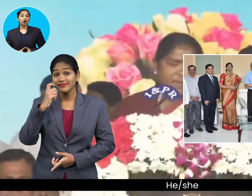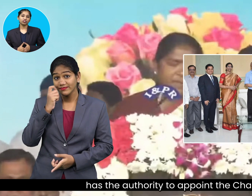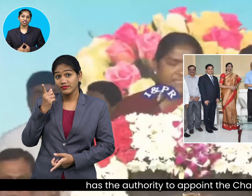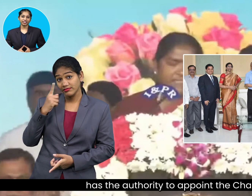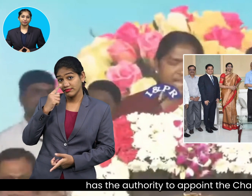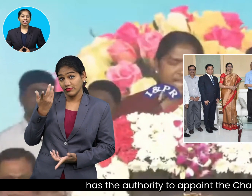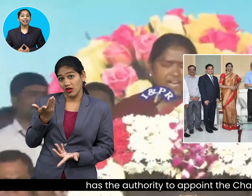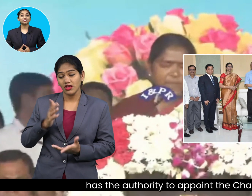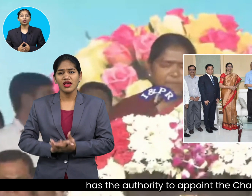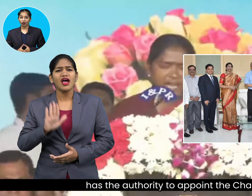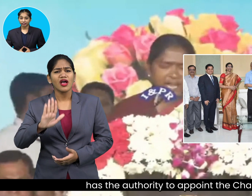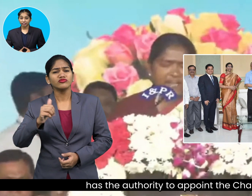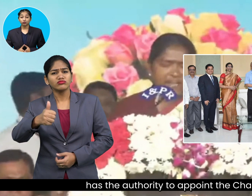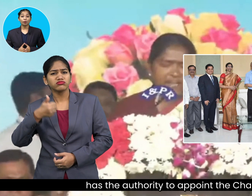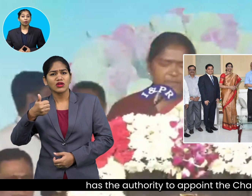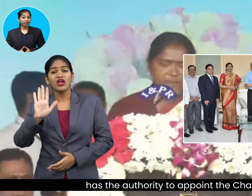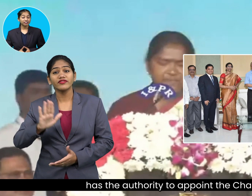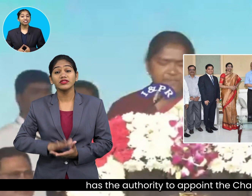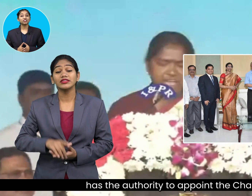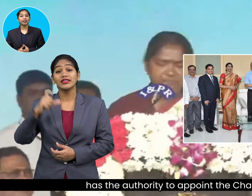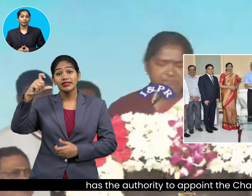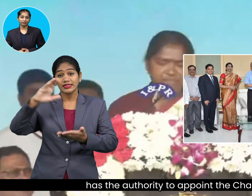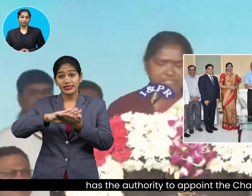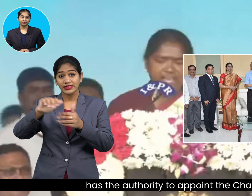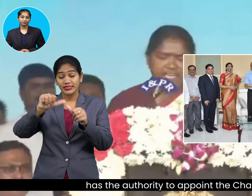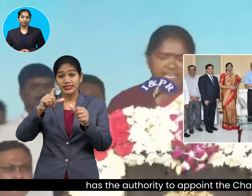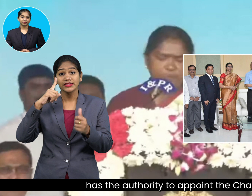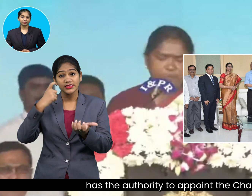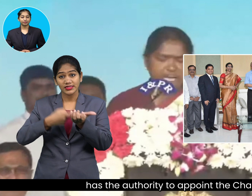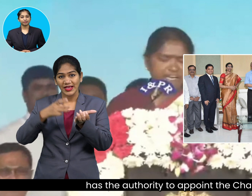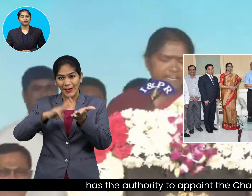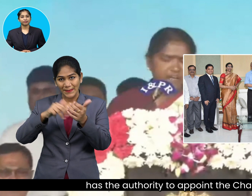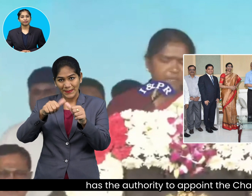He or she has the authority to appoint the chairman